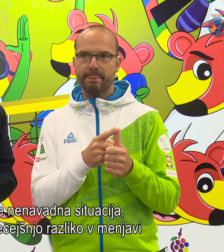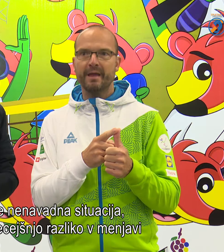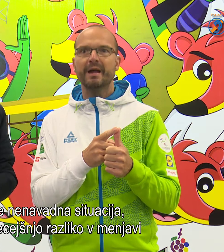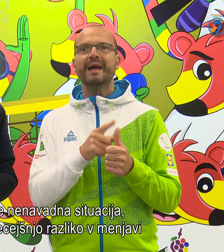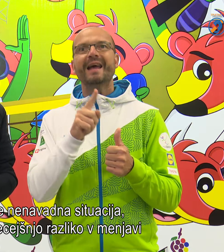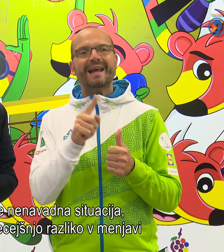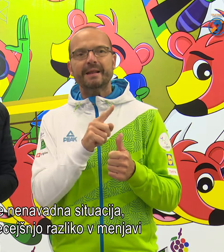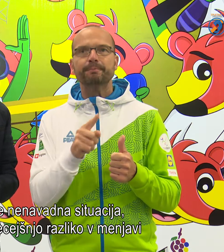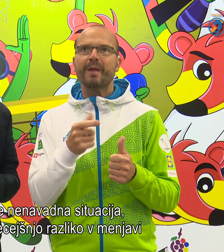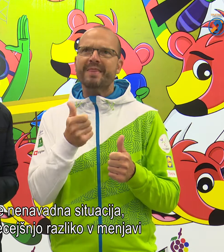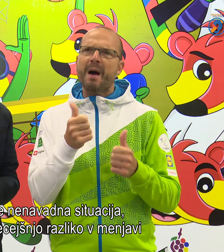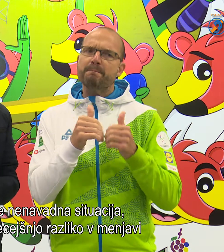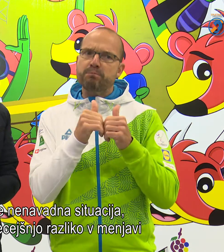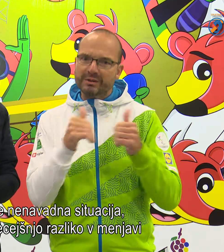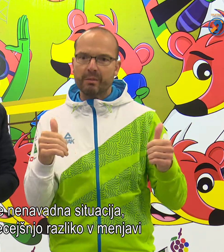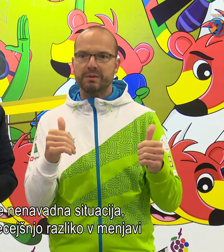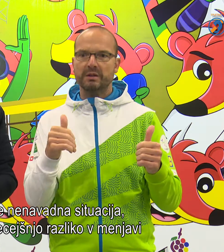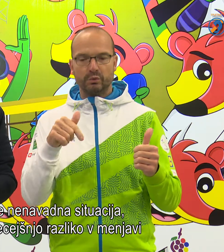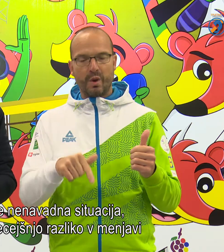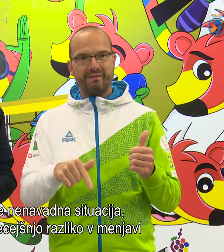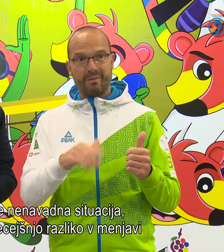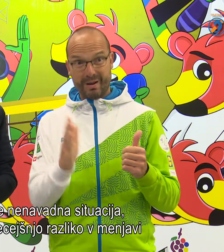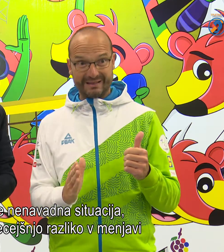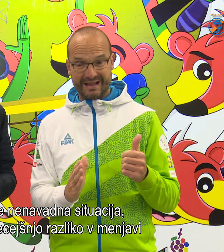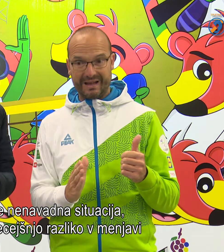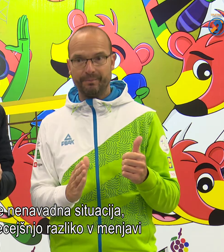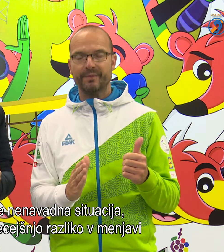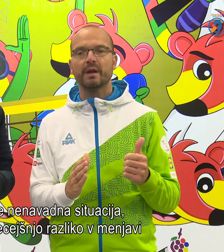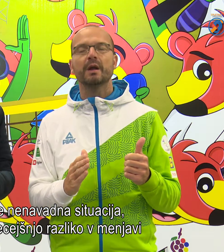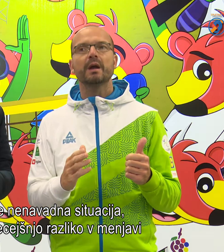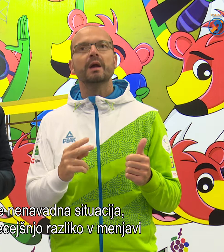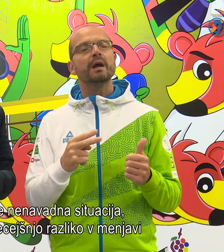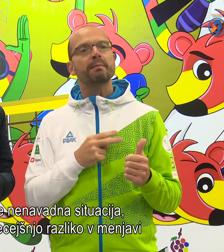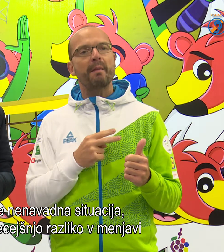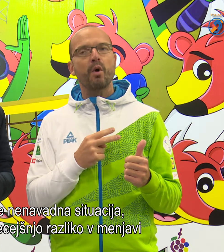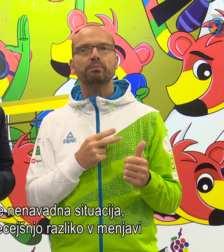peculiar situation from Brazil, because we have some